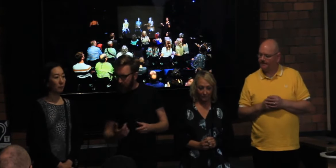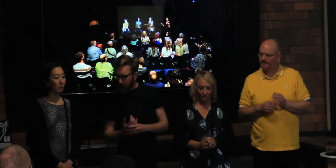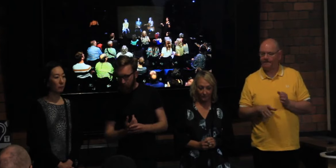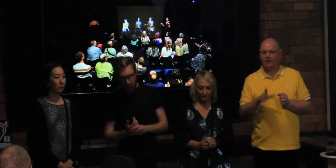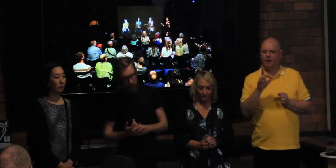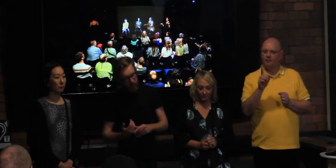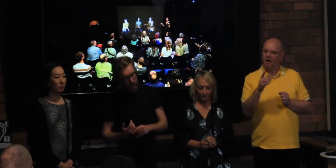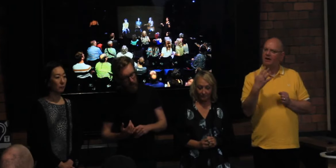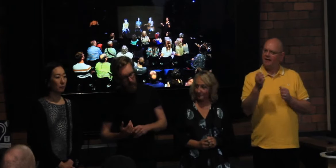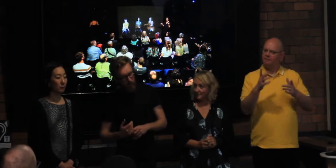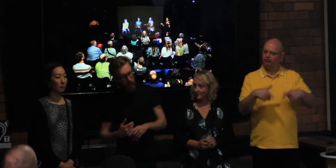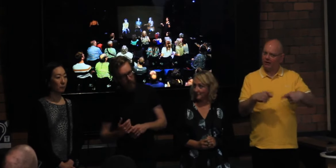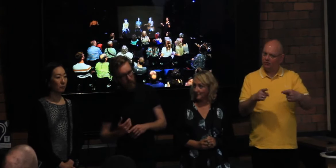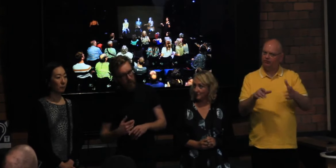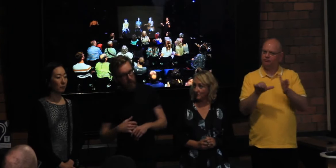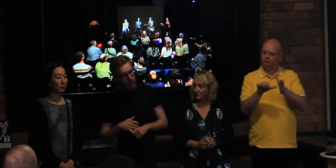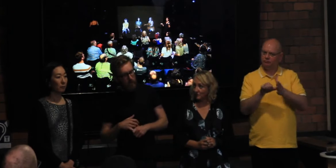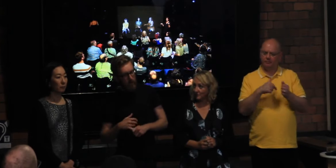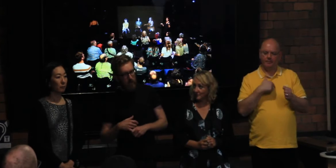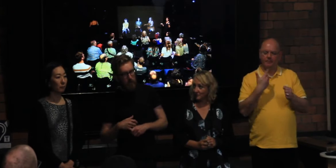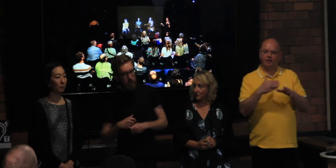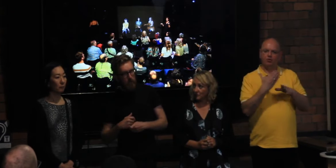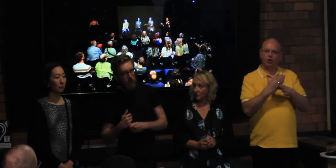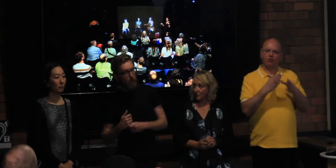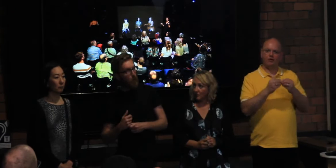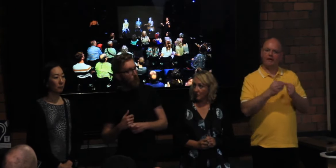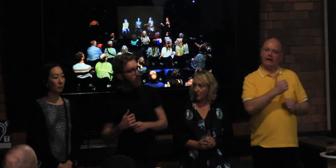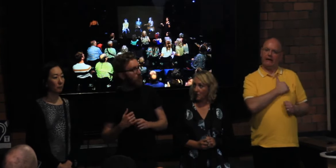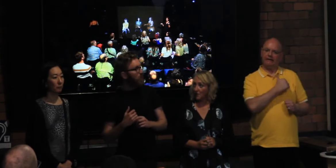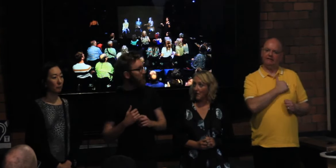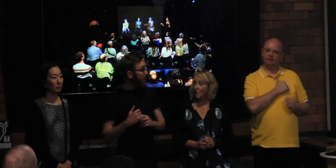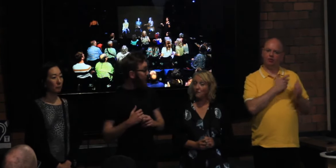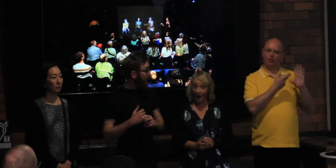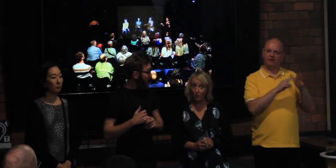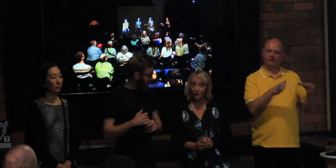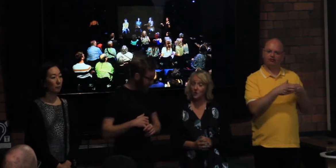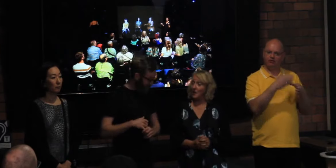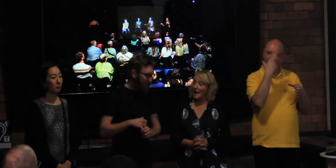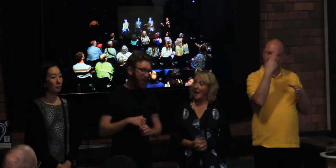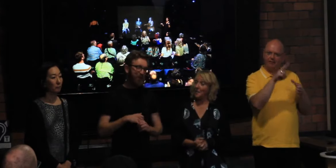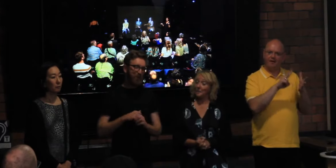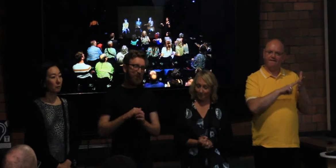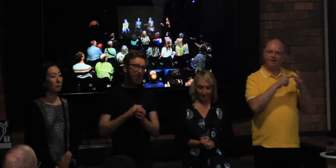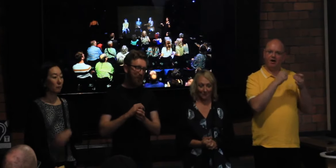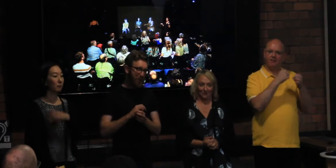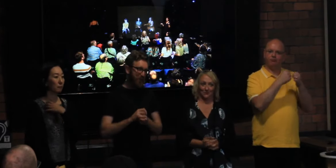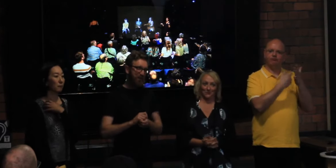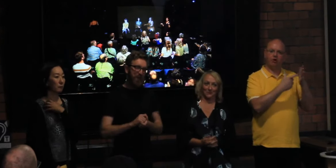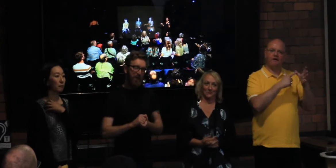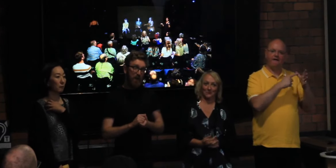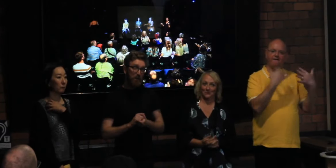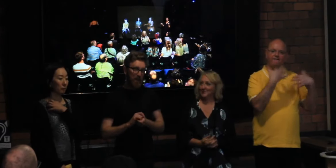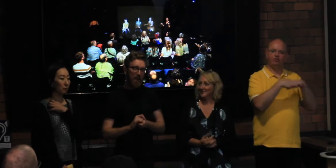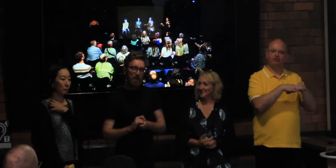challenges of that, and we worked with an organisation in Canada called the VibraFusionLab. Thank you so much, the